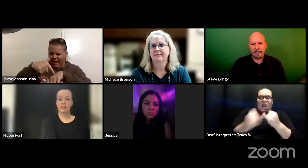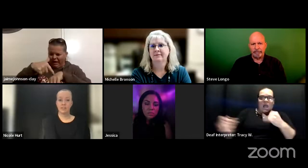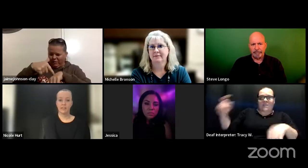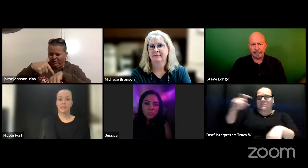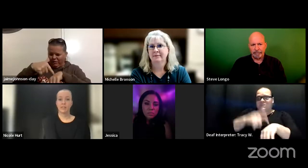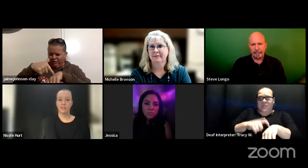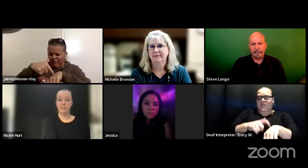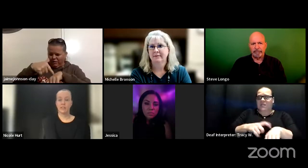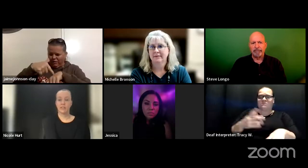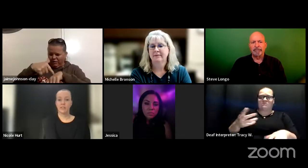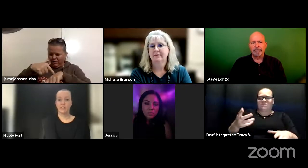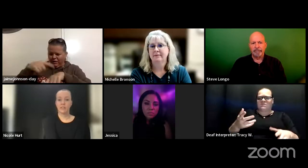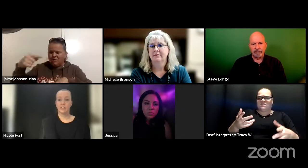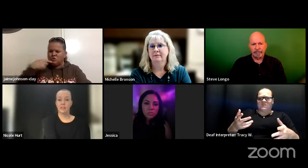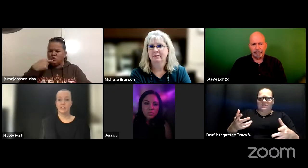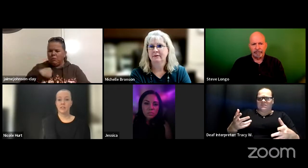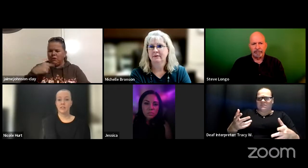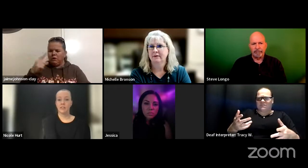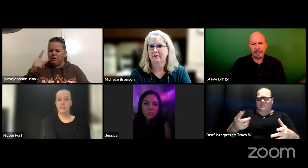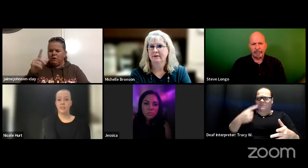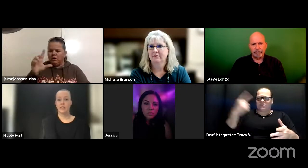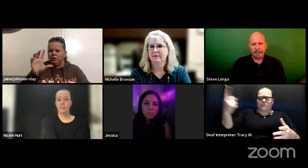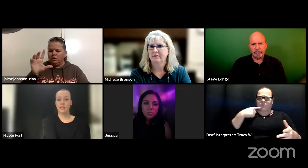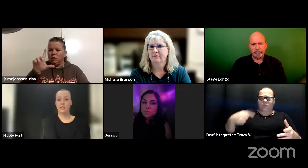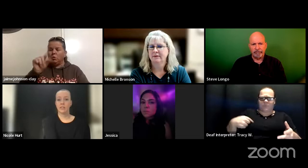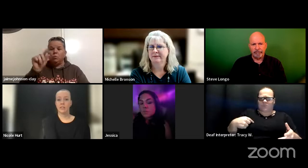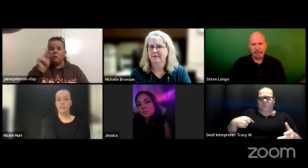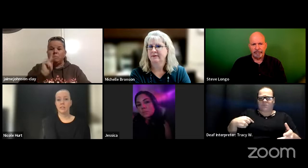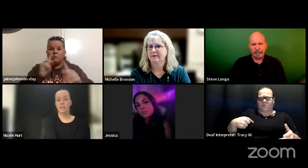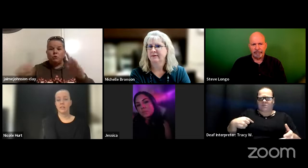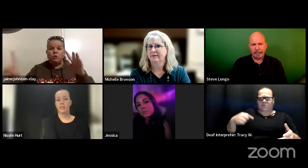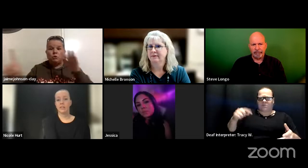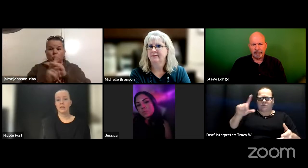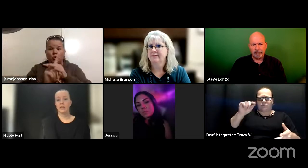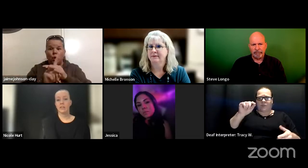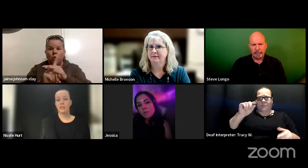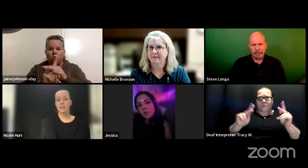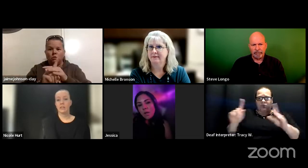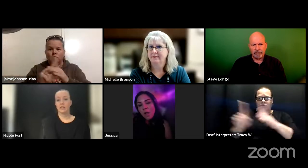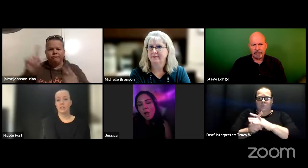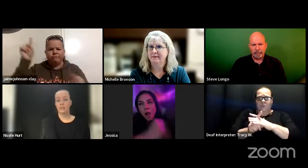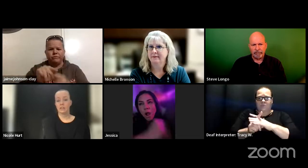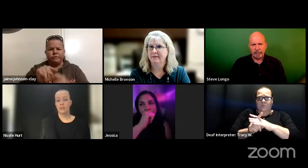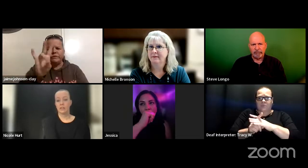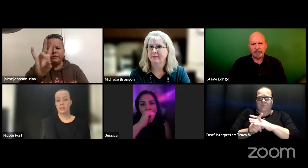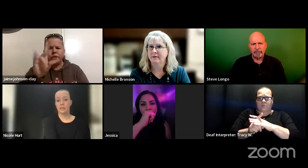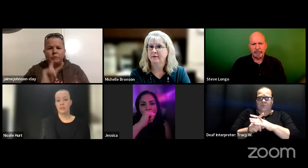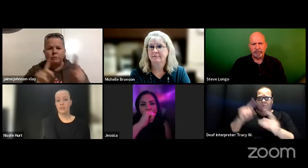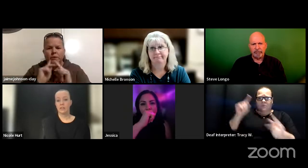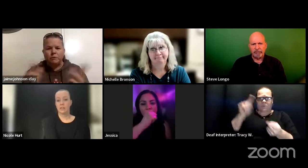But if the weather is bad and it's outside, then we may have less people.